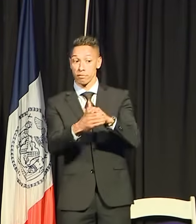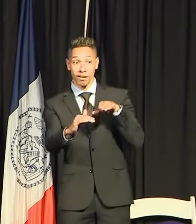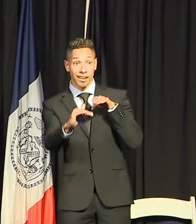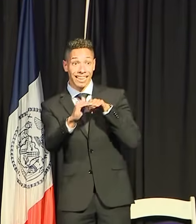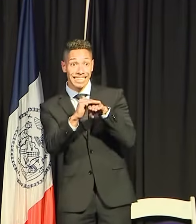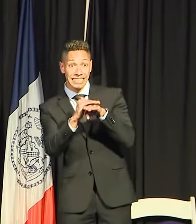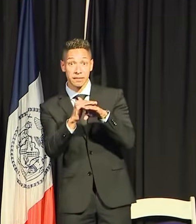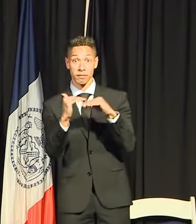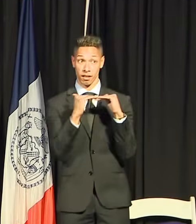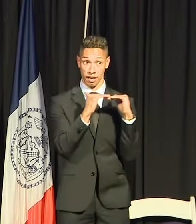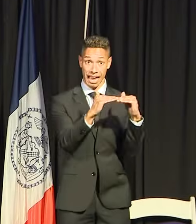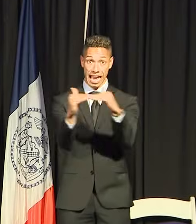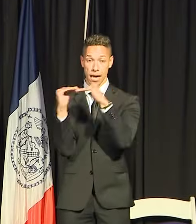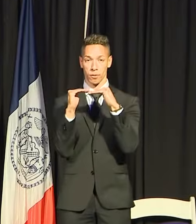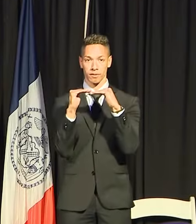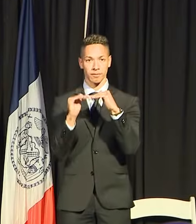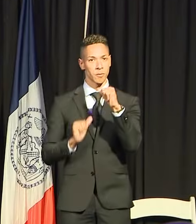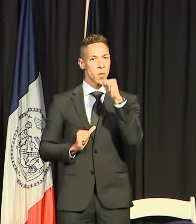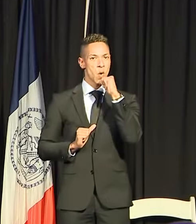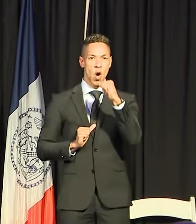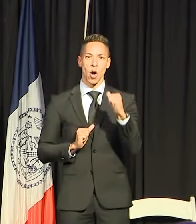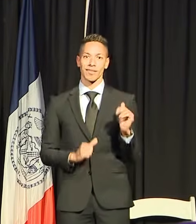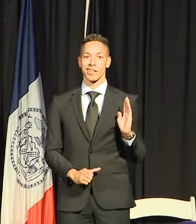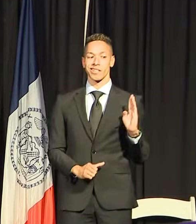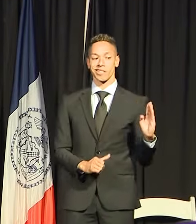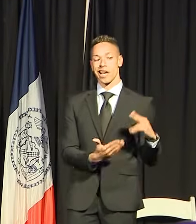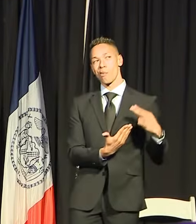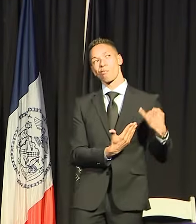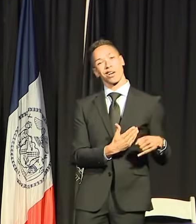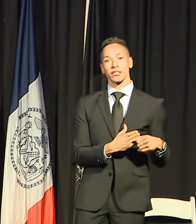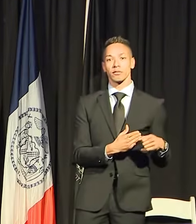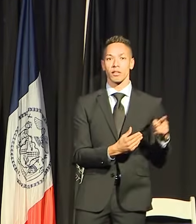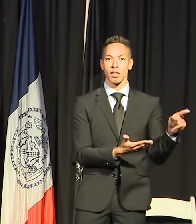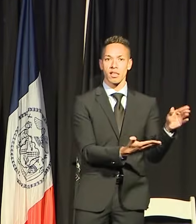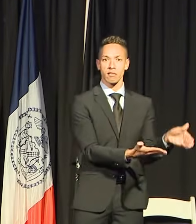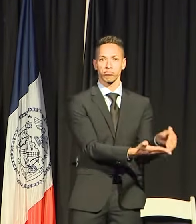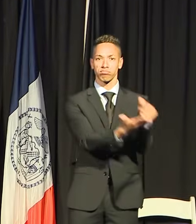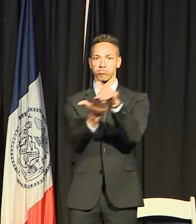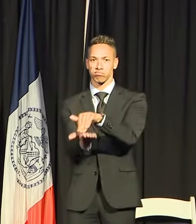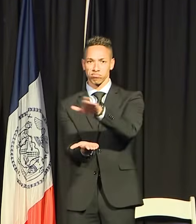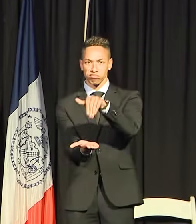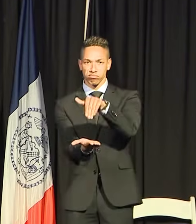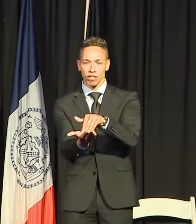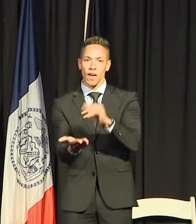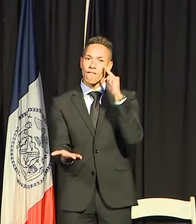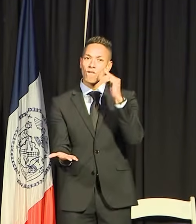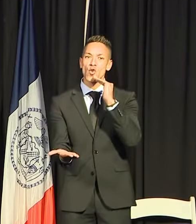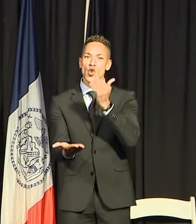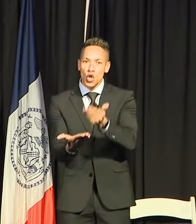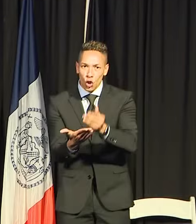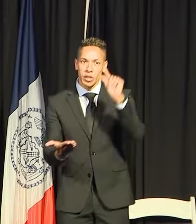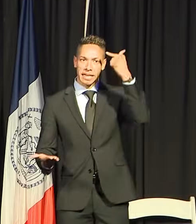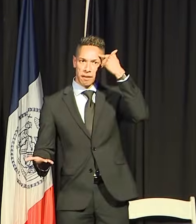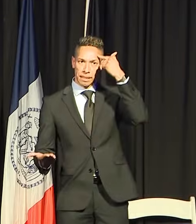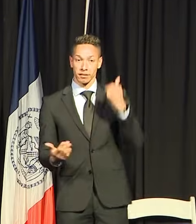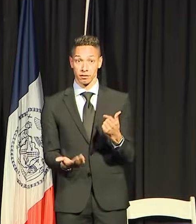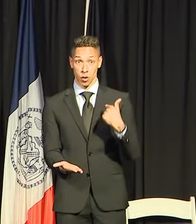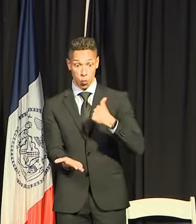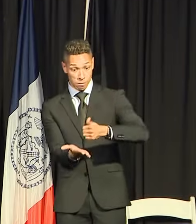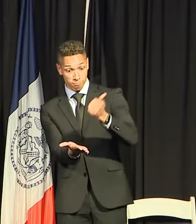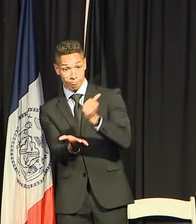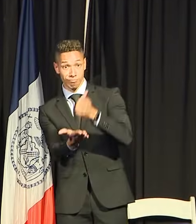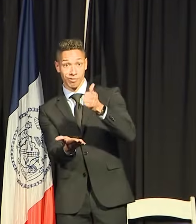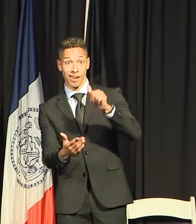accessibility and equity are not side projects. They are the essence of good government. As we mark